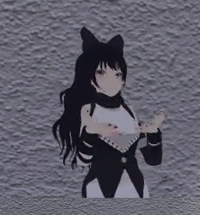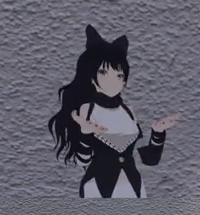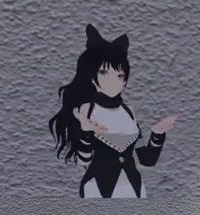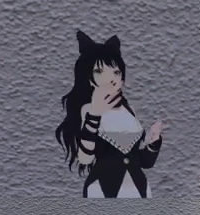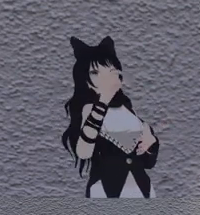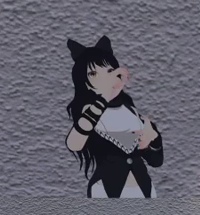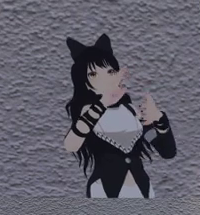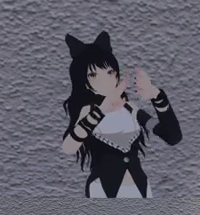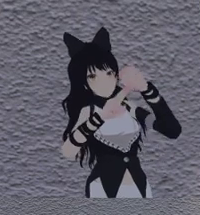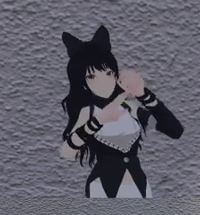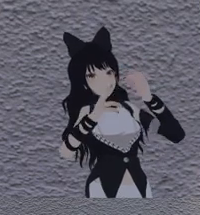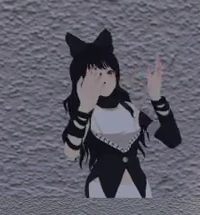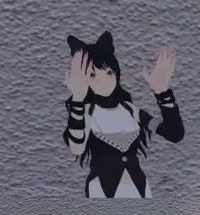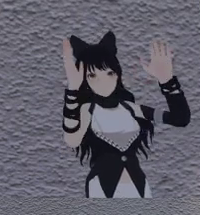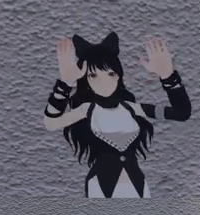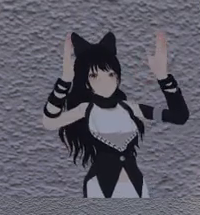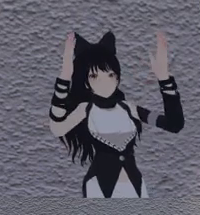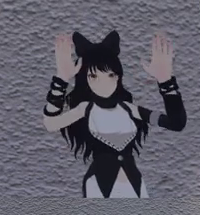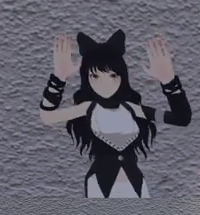Replace.